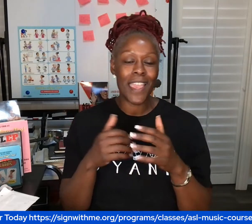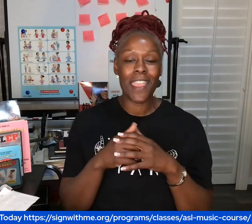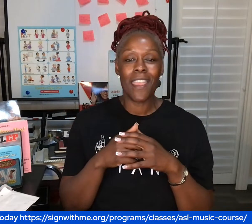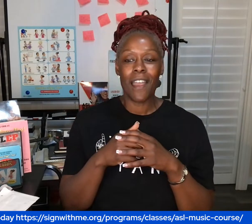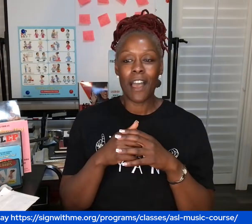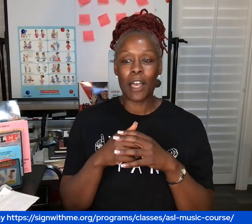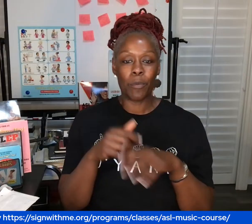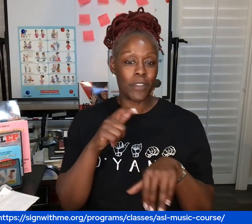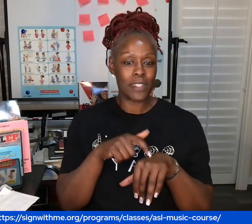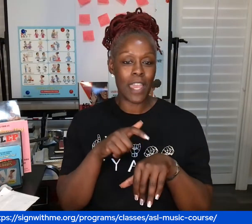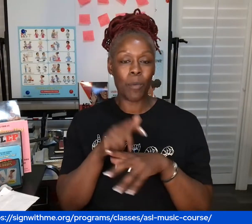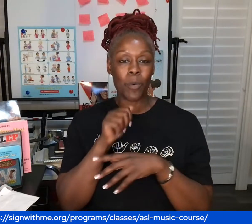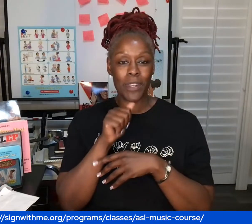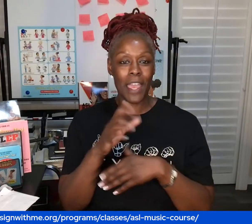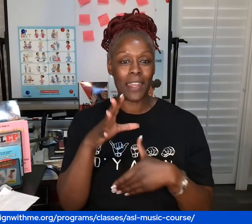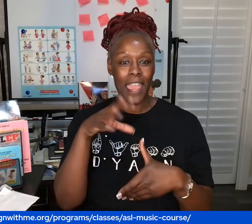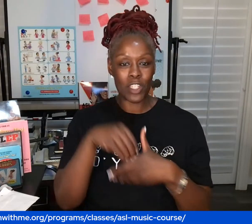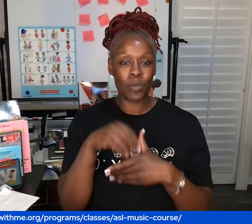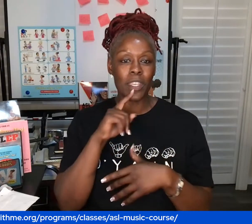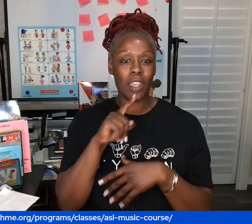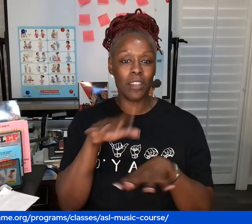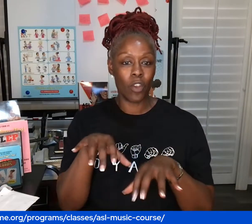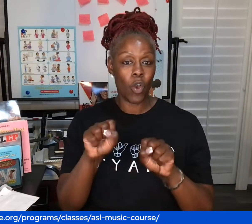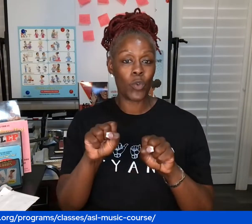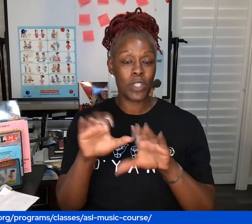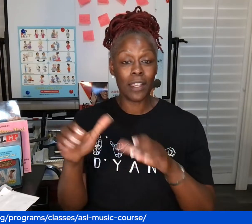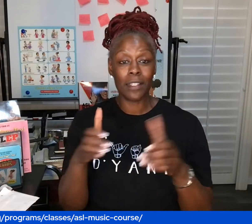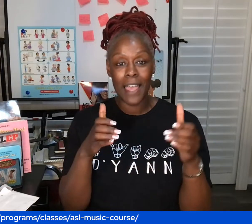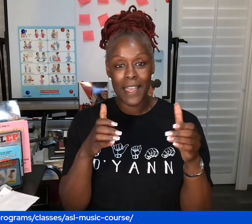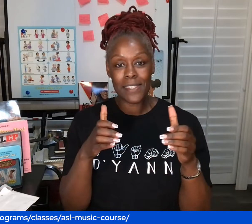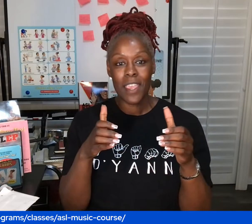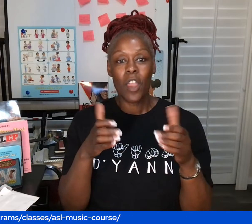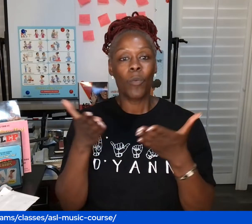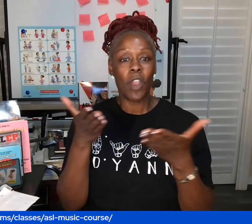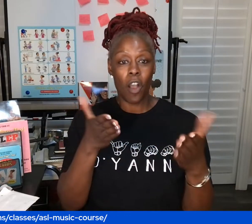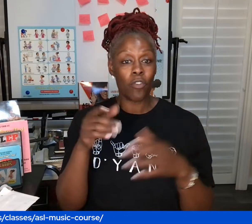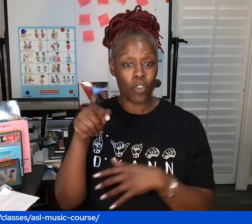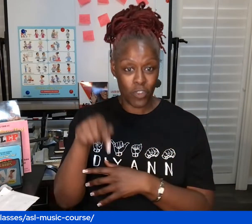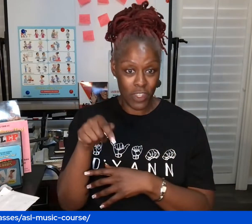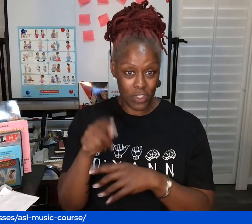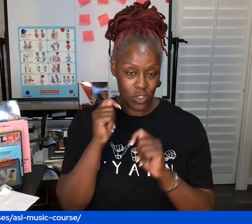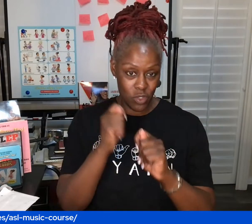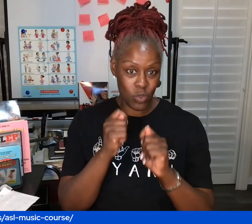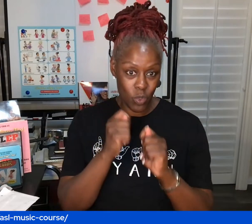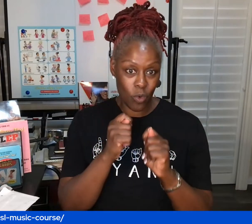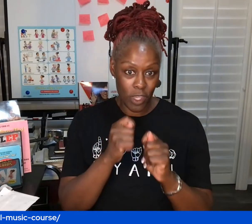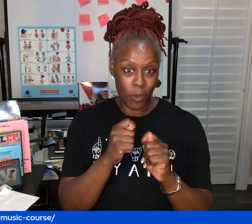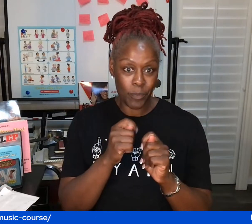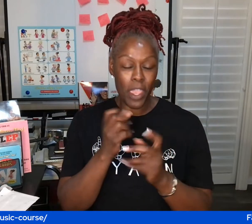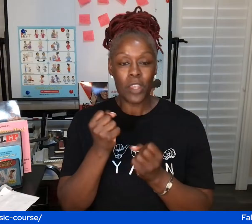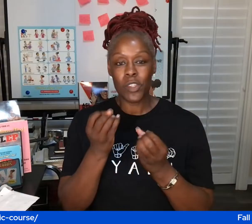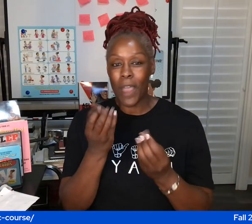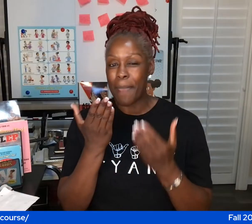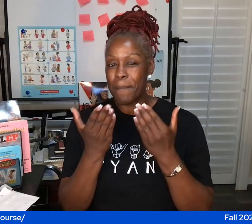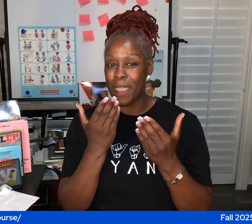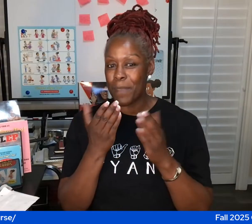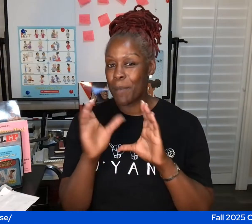say, where the time where we're not actually, hosting a class, we offer this tutorial. So I may be able to